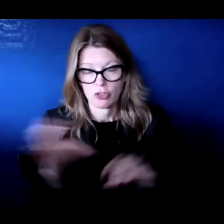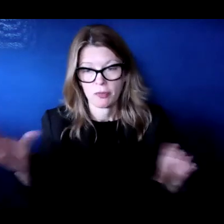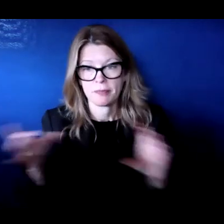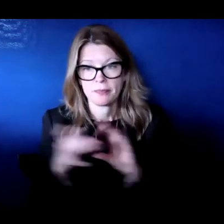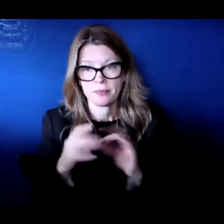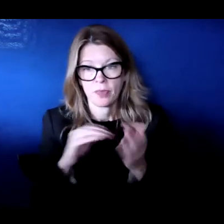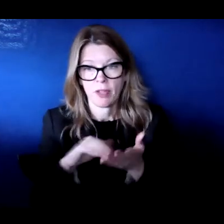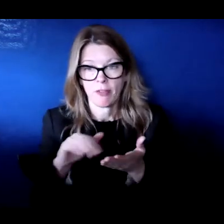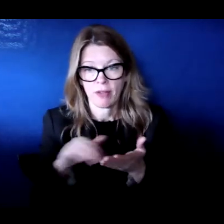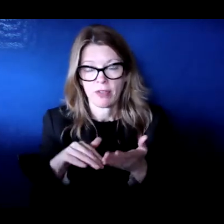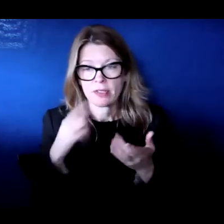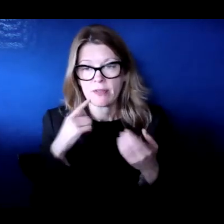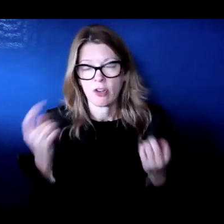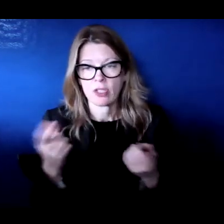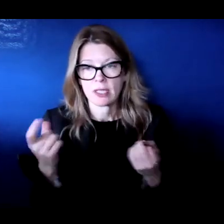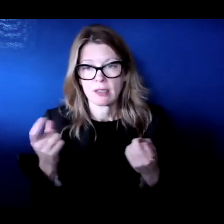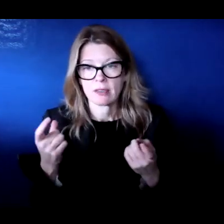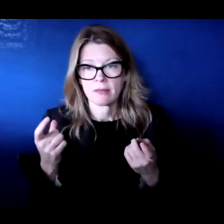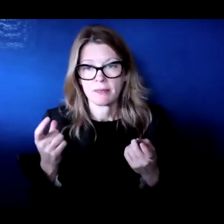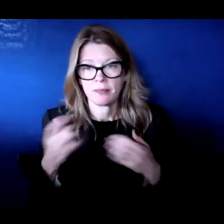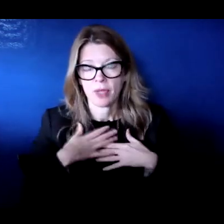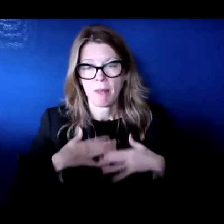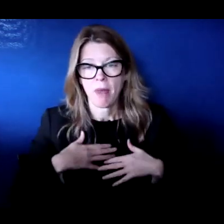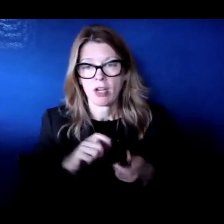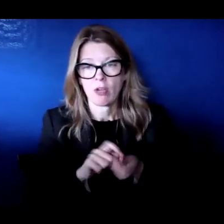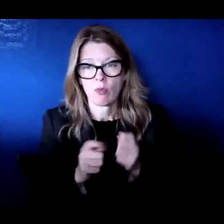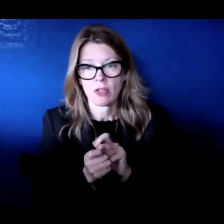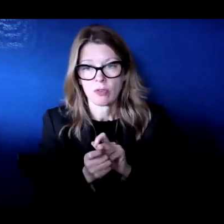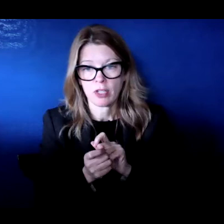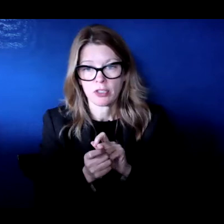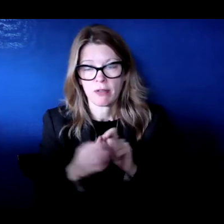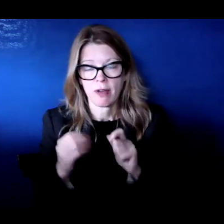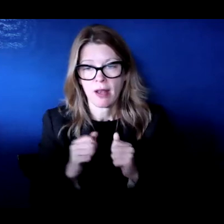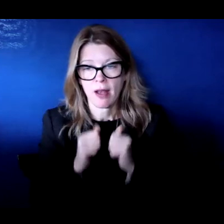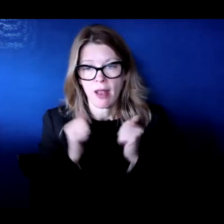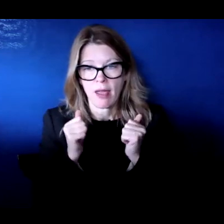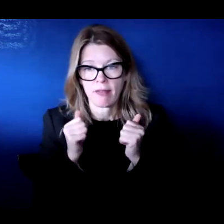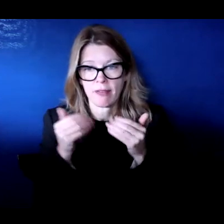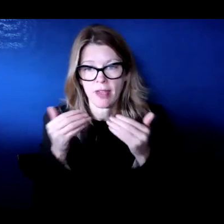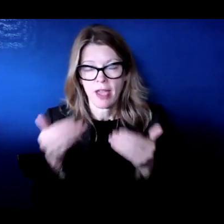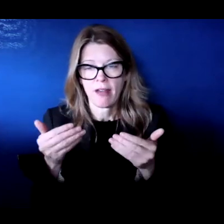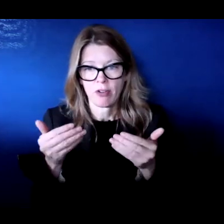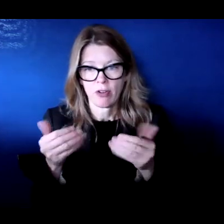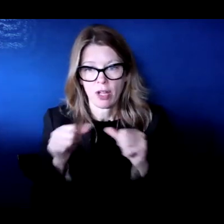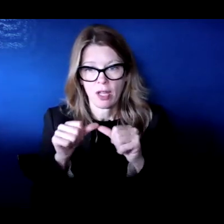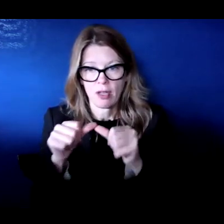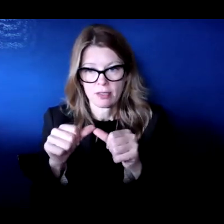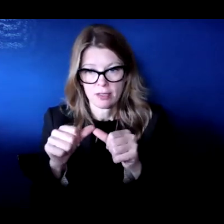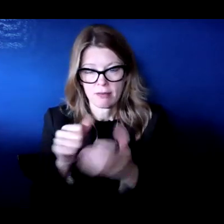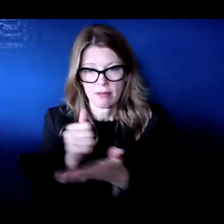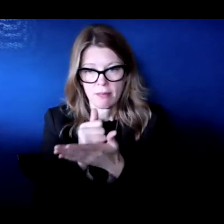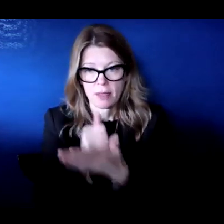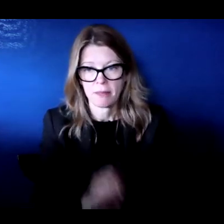of sins, the resurrection of the body, and the life everlasting. Amen.